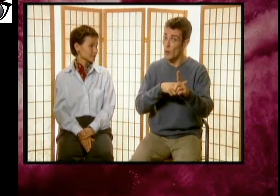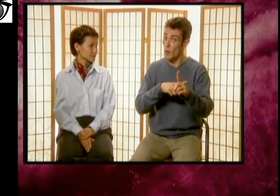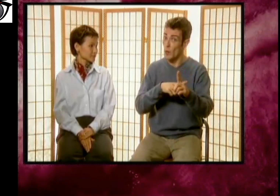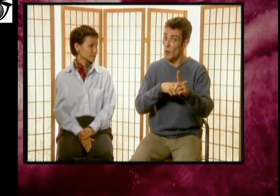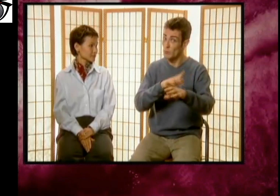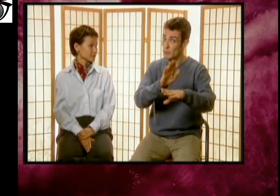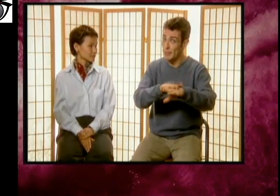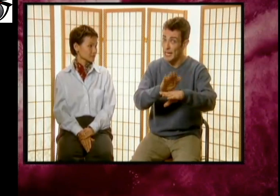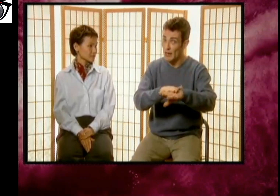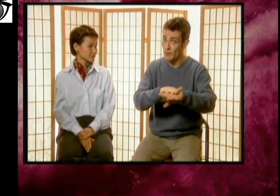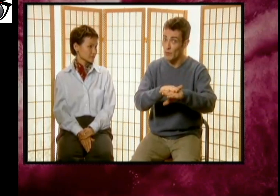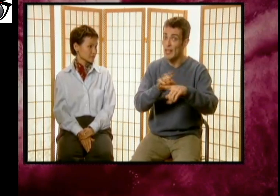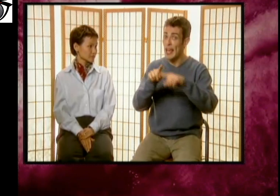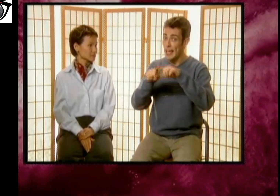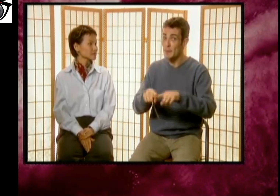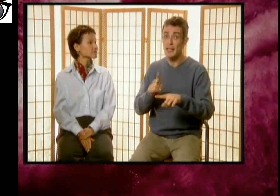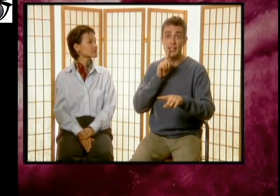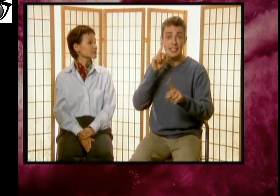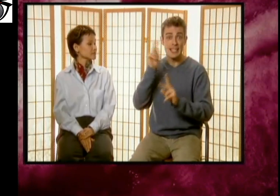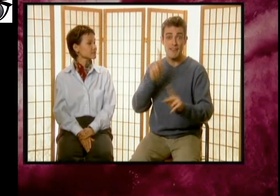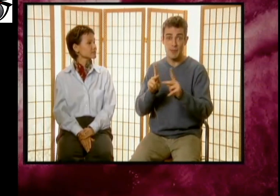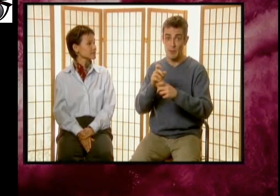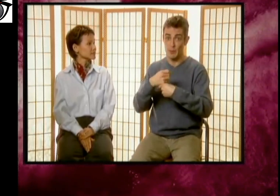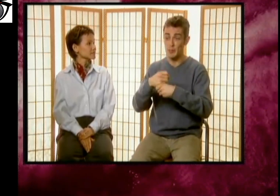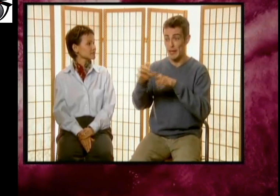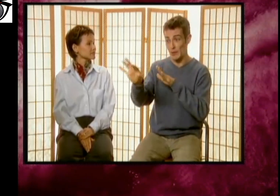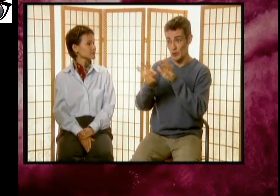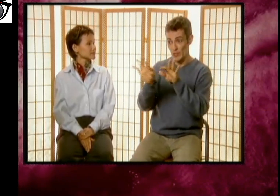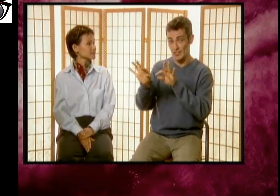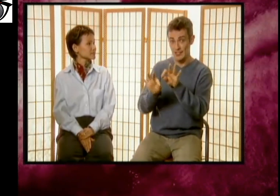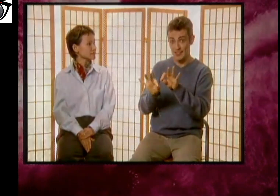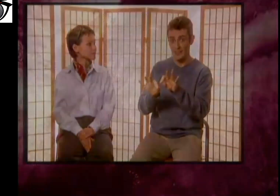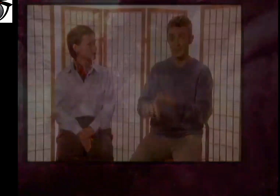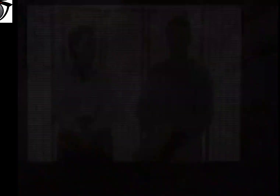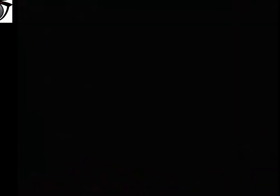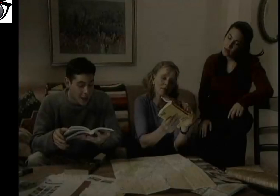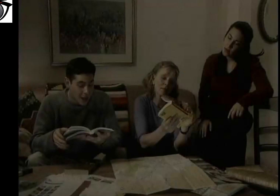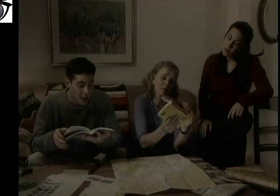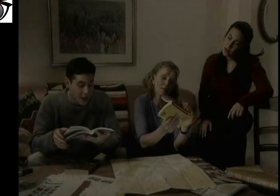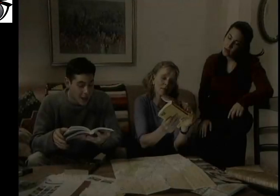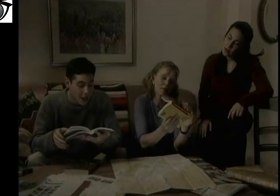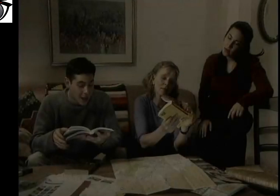initialized signs. So, be careful and depend on deaf people to make the choices.